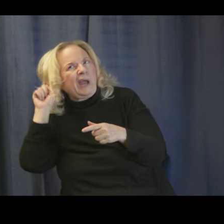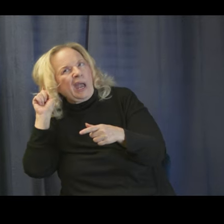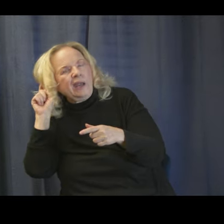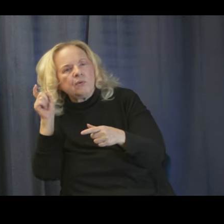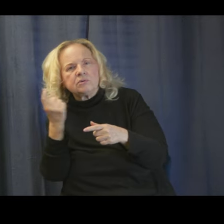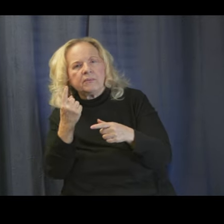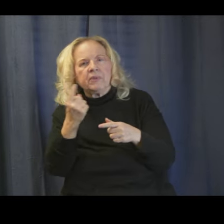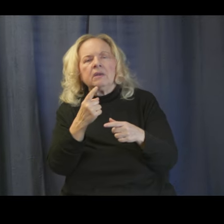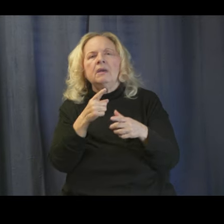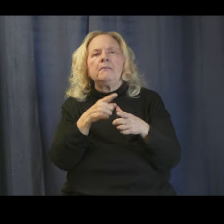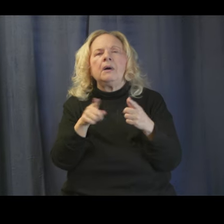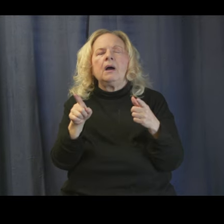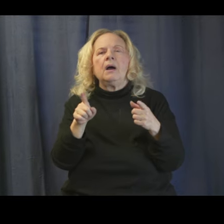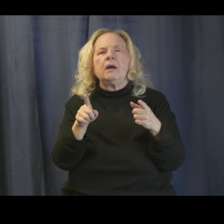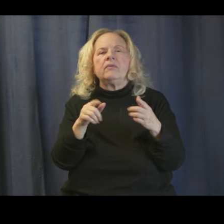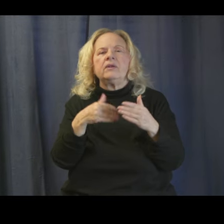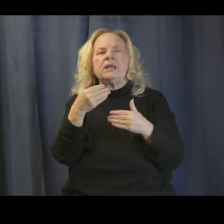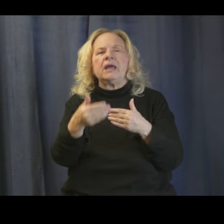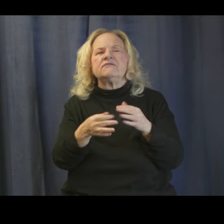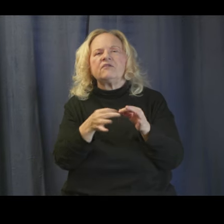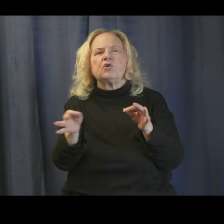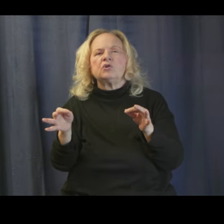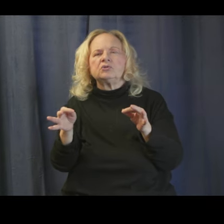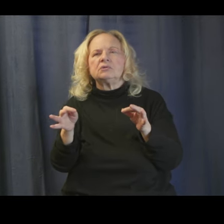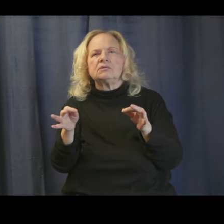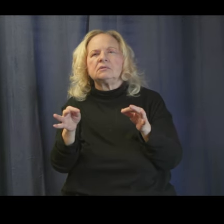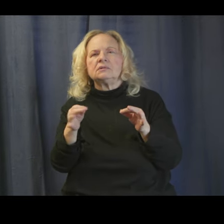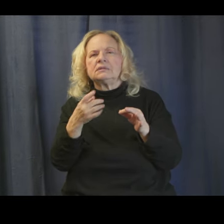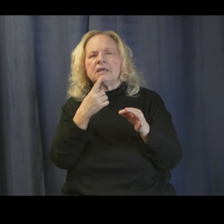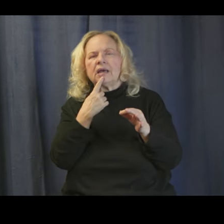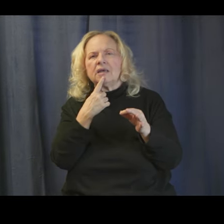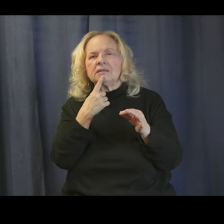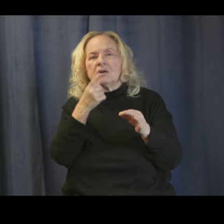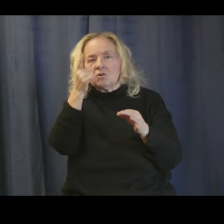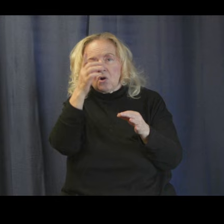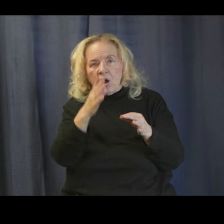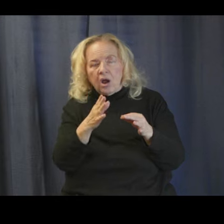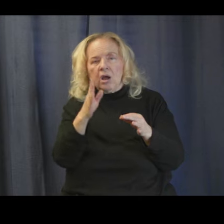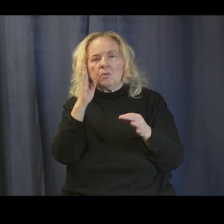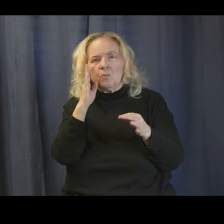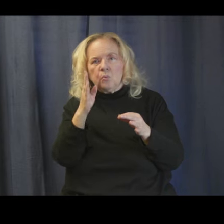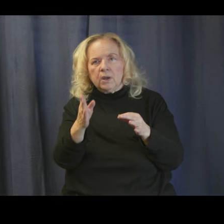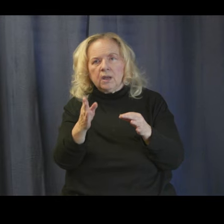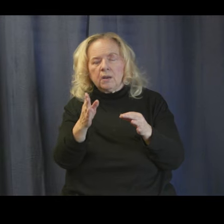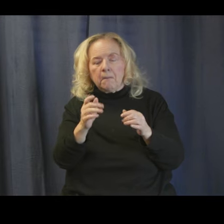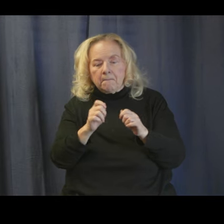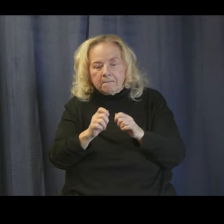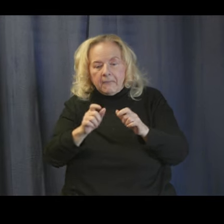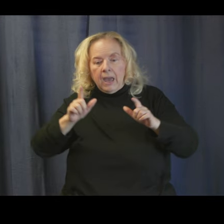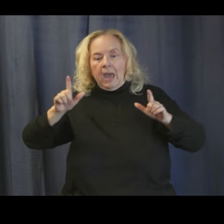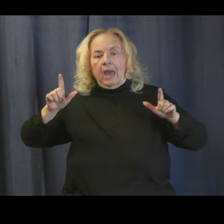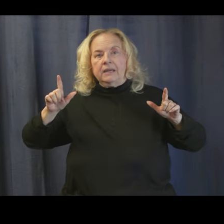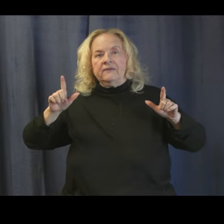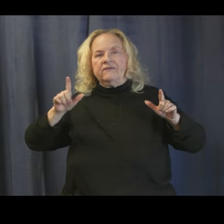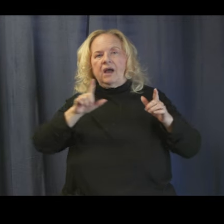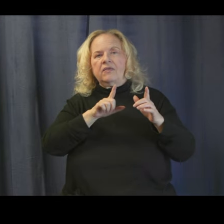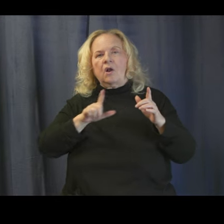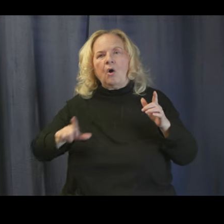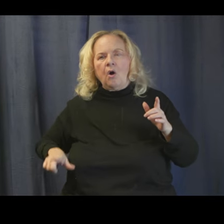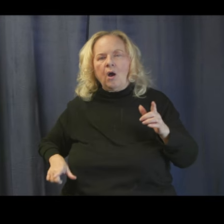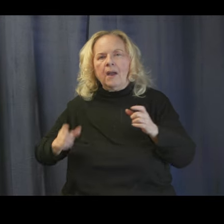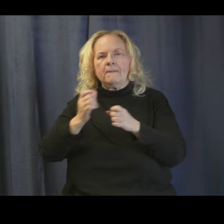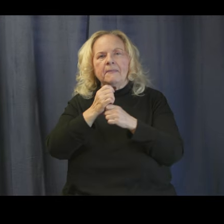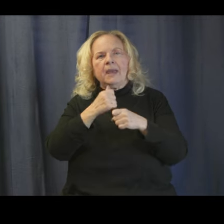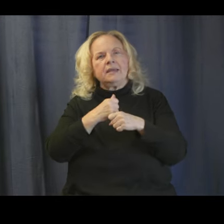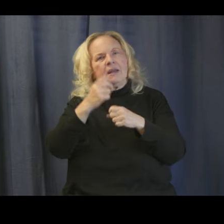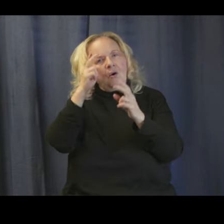aids. Well, look at the next verse. It says God is going to magnify the law